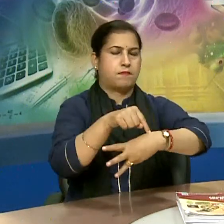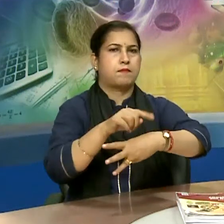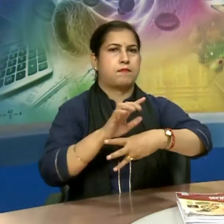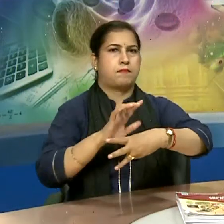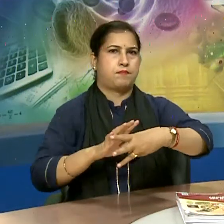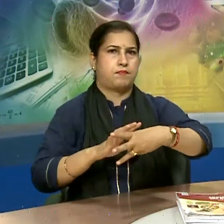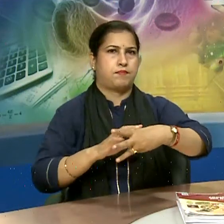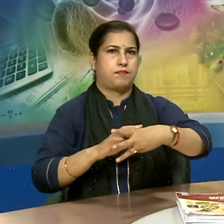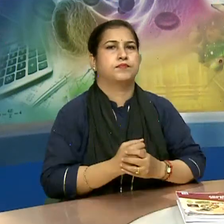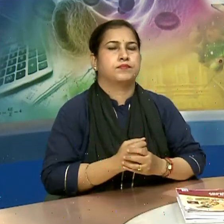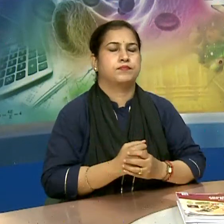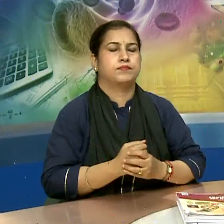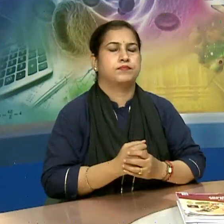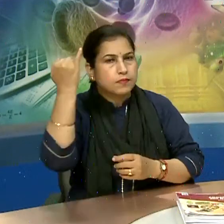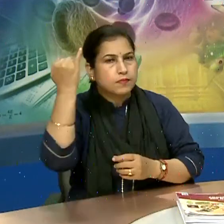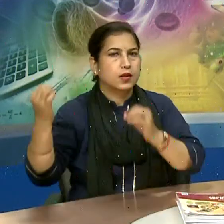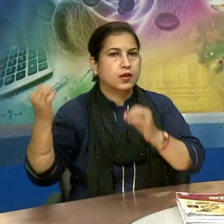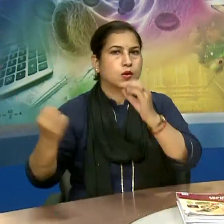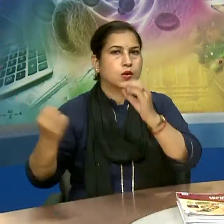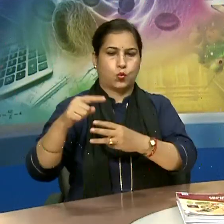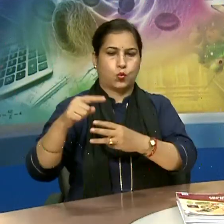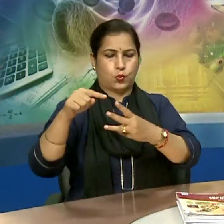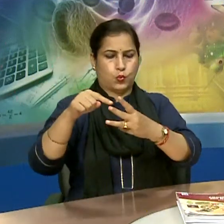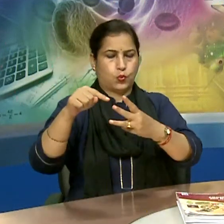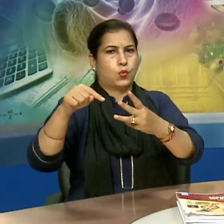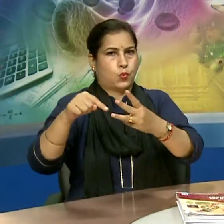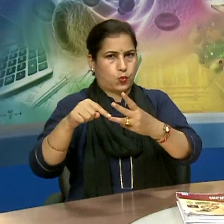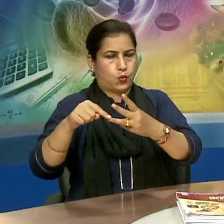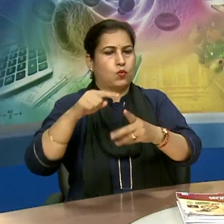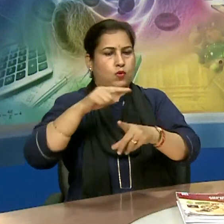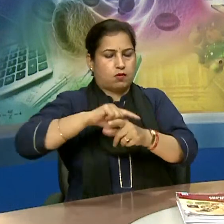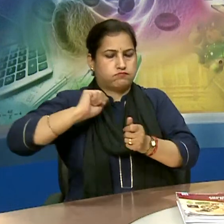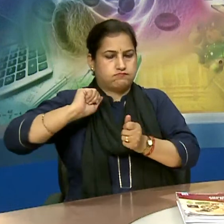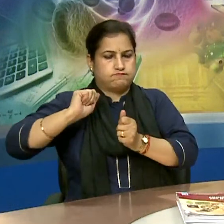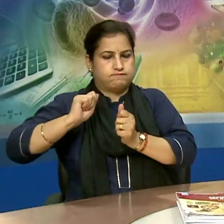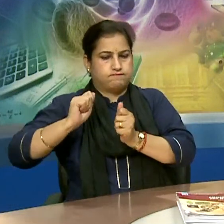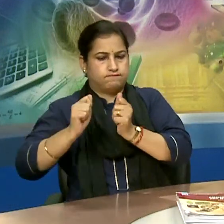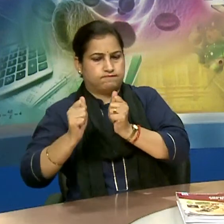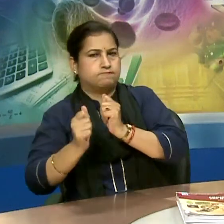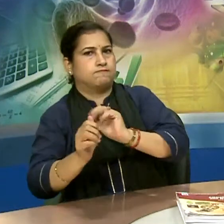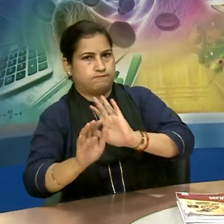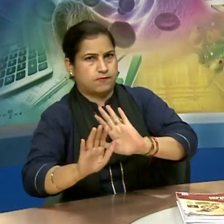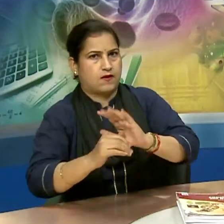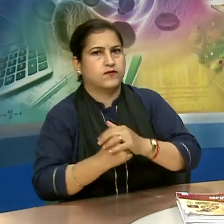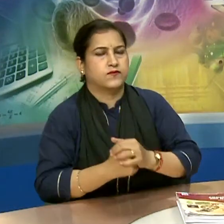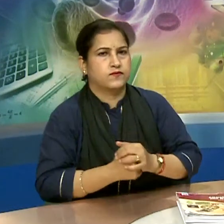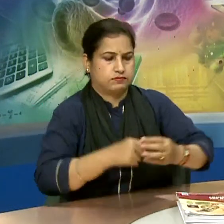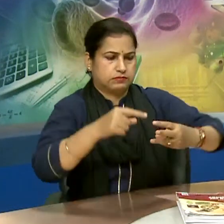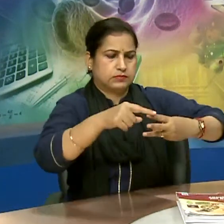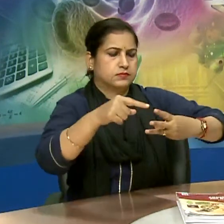system evolved with time as given below.